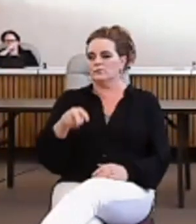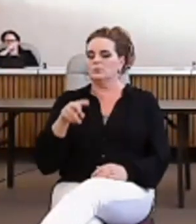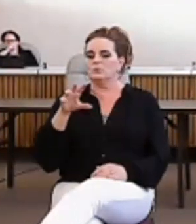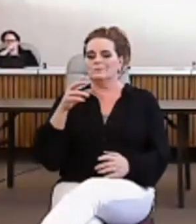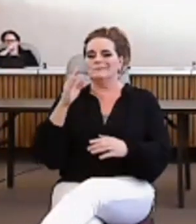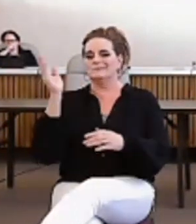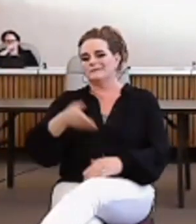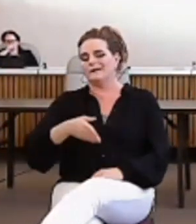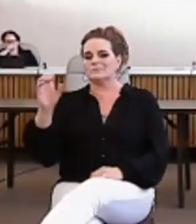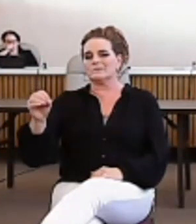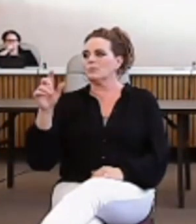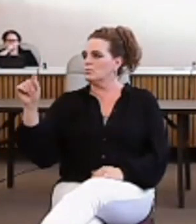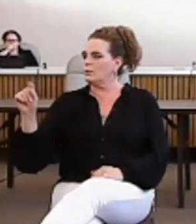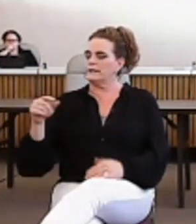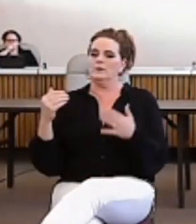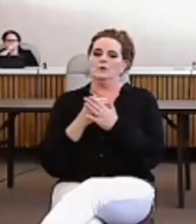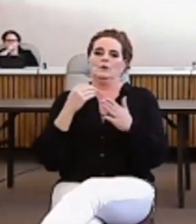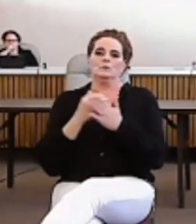2022-020, new motion,